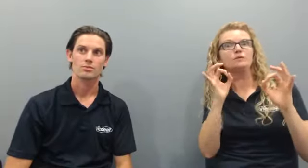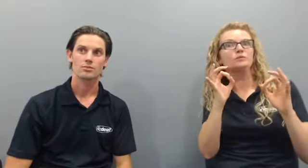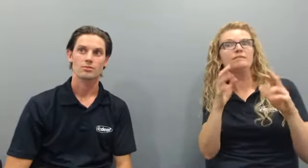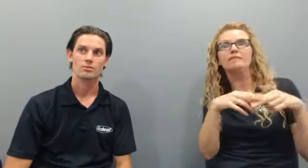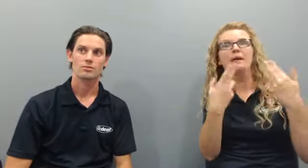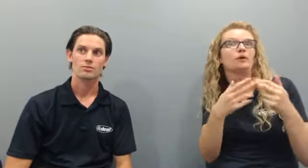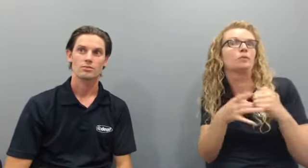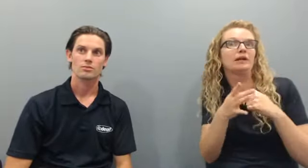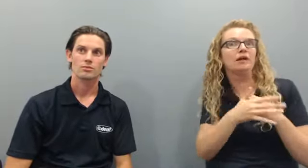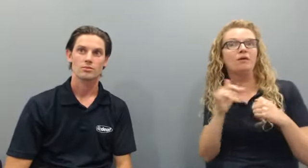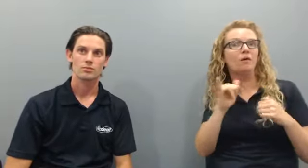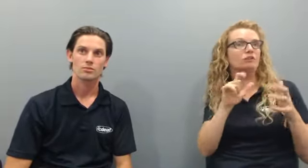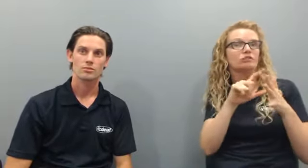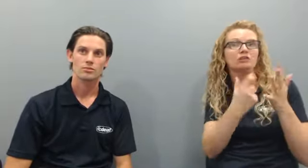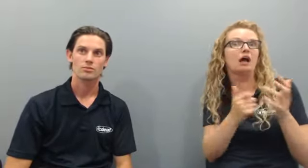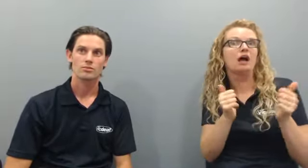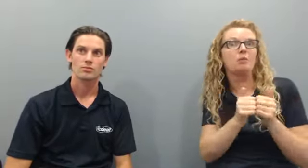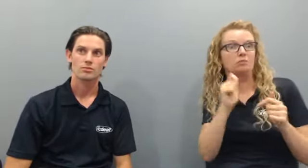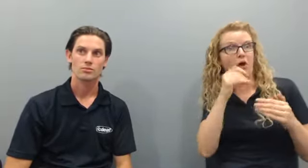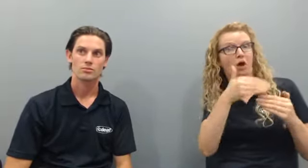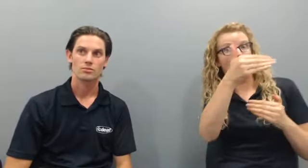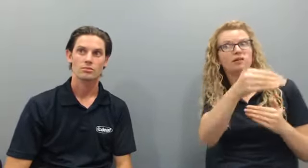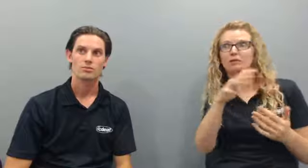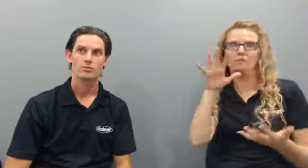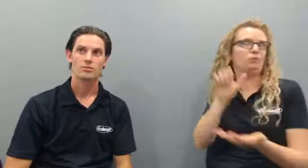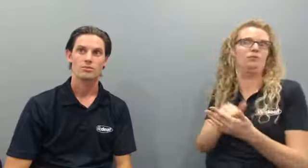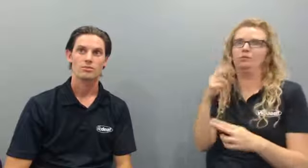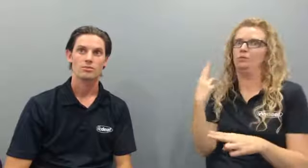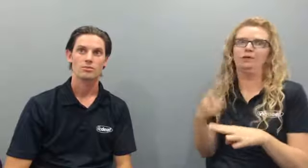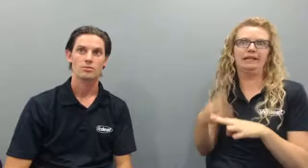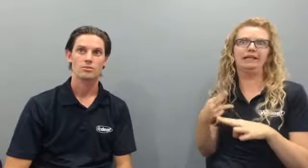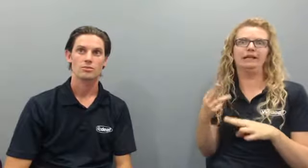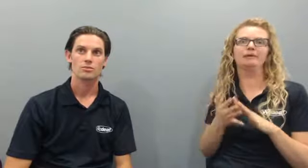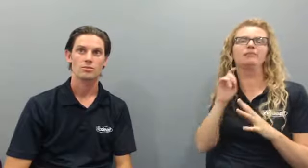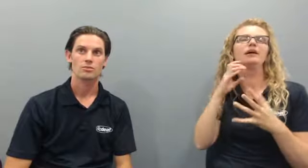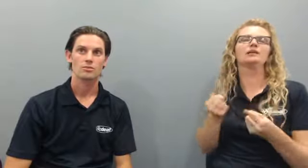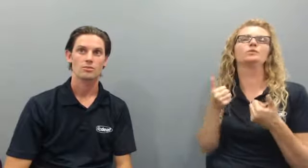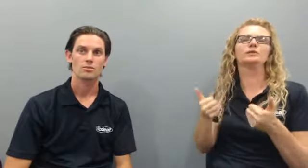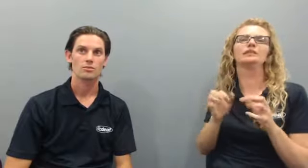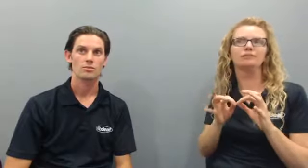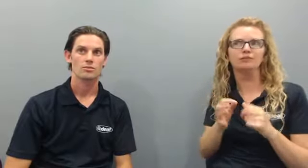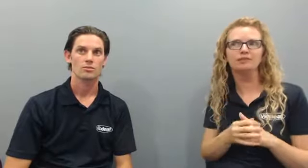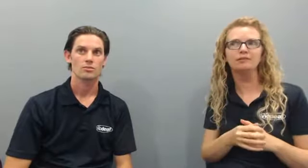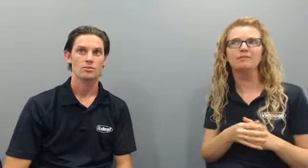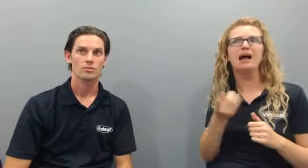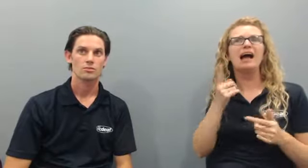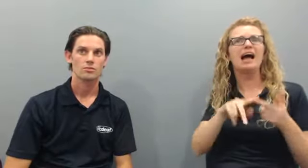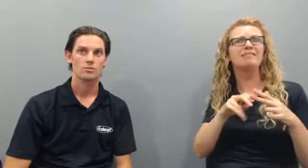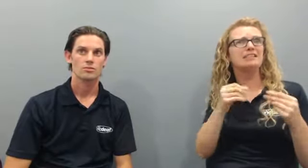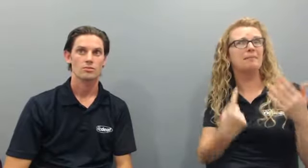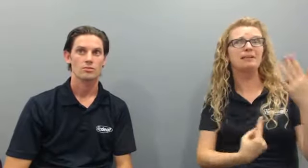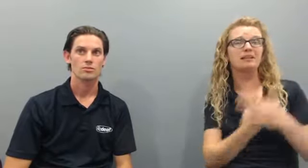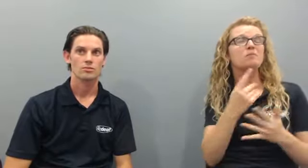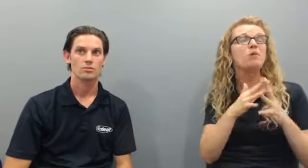there is something, a special family event like a wedding or a doctor's appointment coming up, to book the interpreter as soon as you know. If something